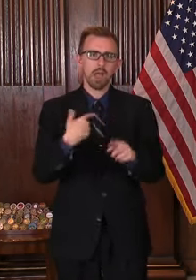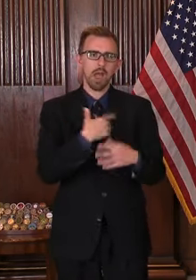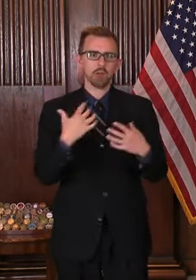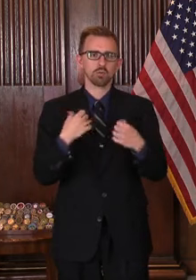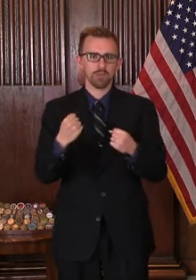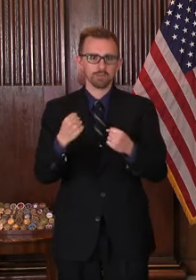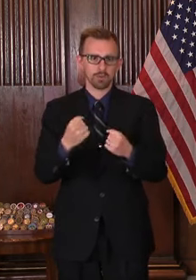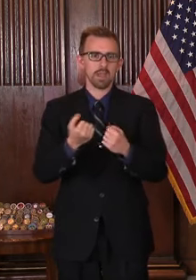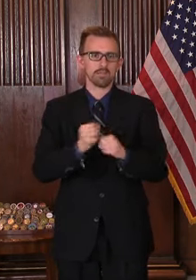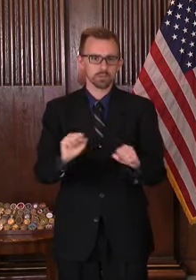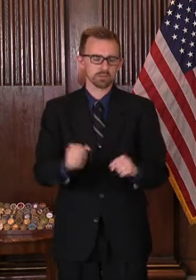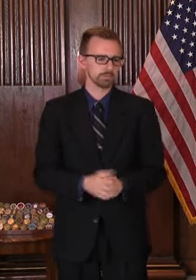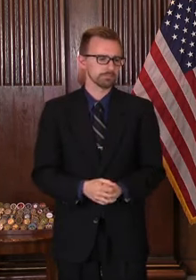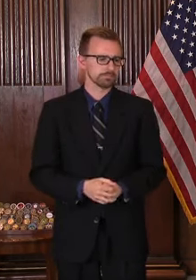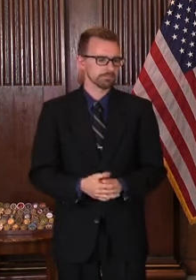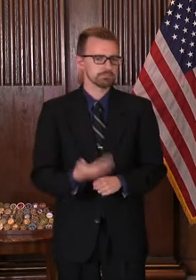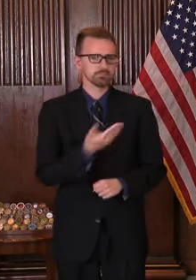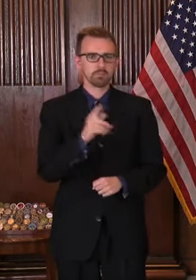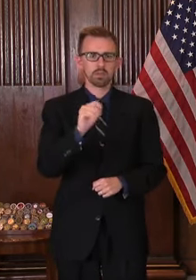efforts. Todd?